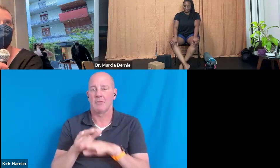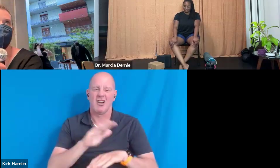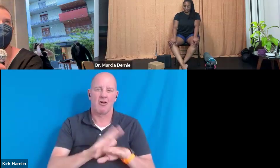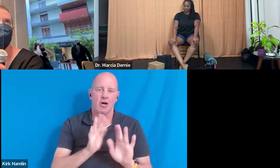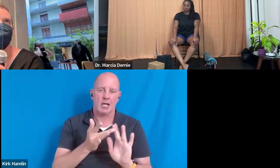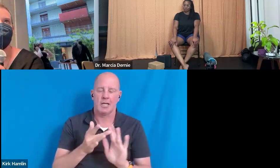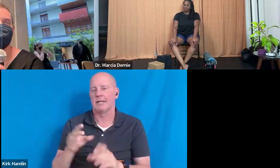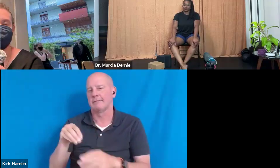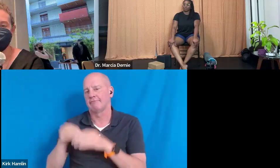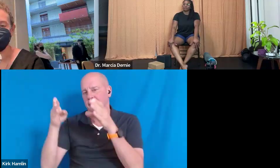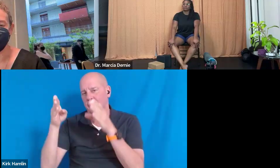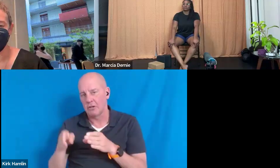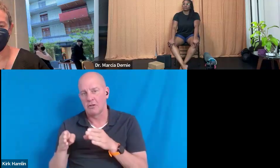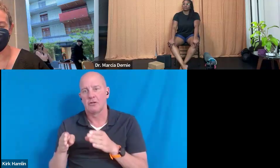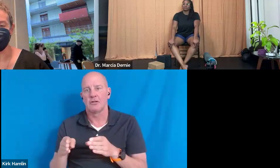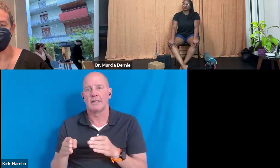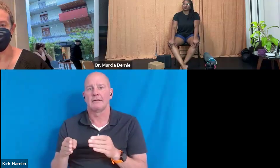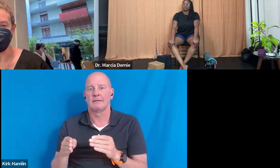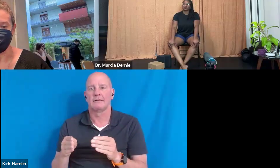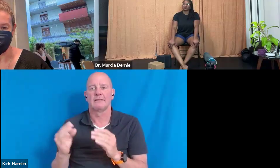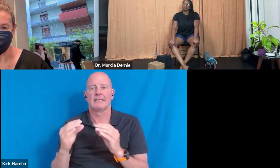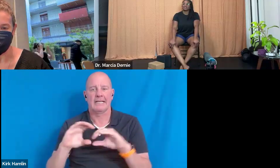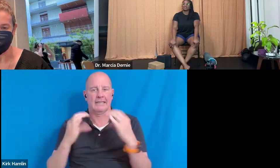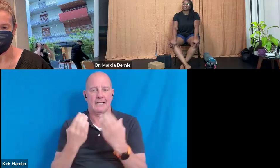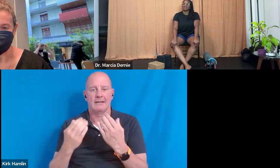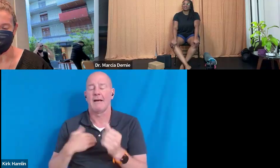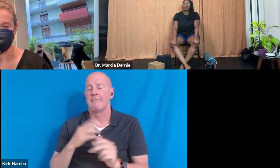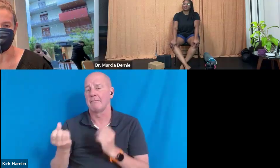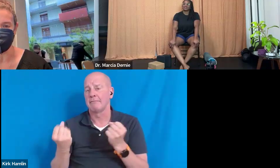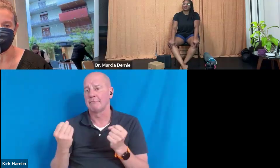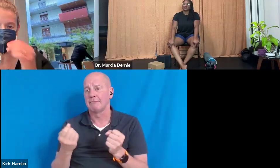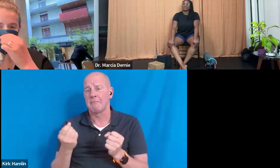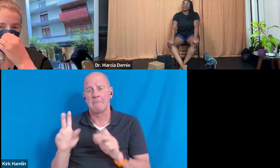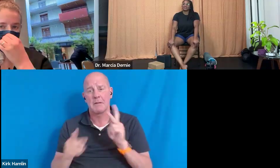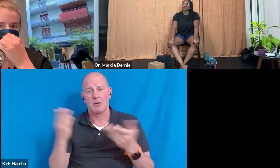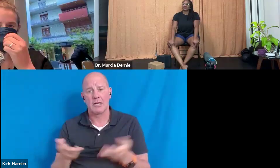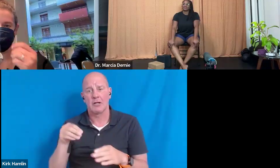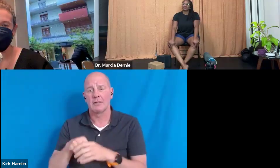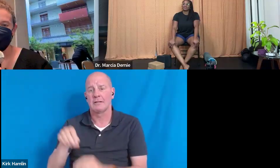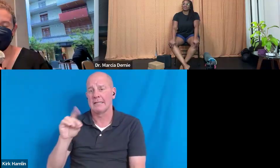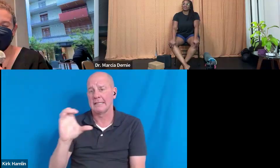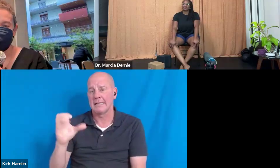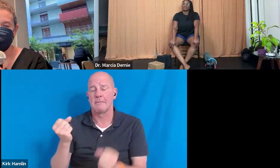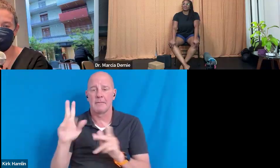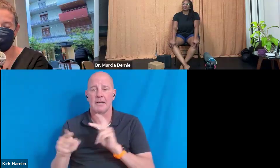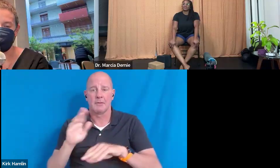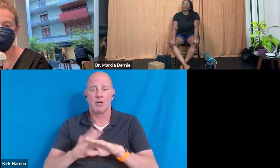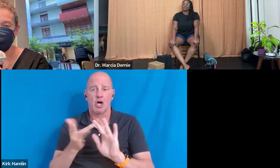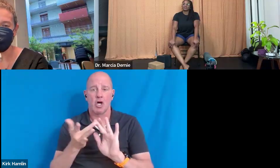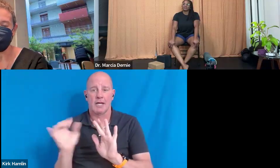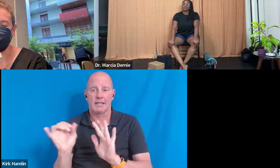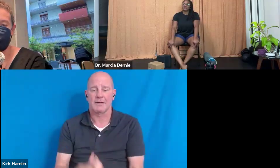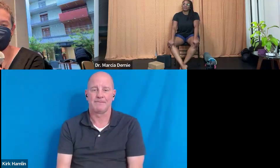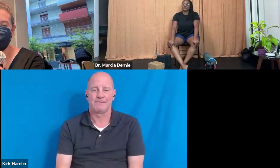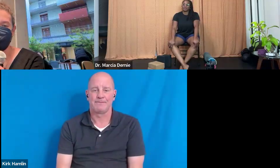couple people here in the DCC, and we're excited to have many folks joining us virtually as well. Before we